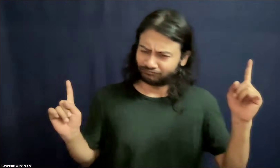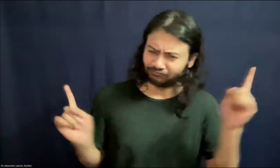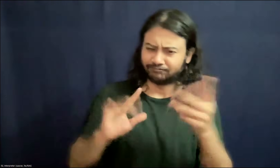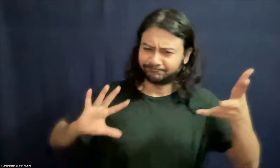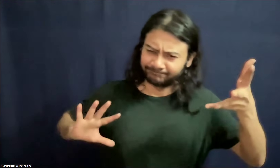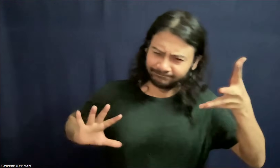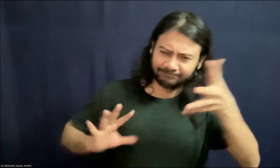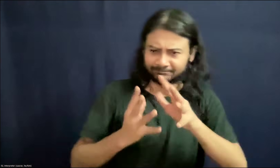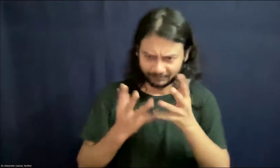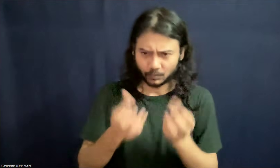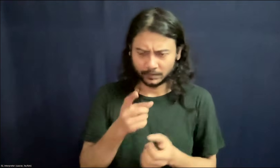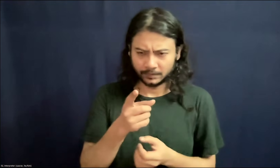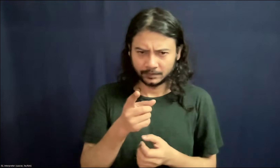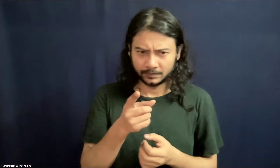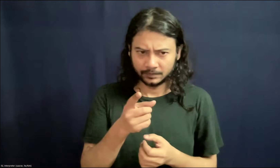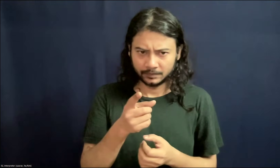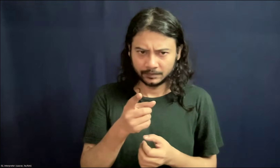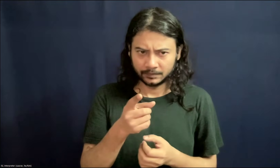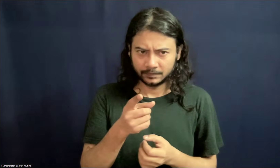Quick points.